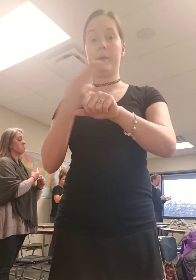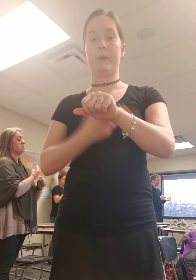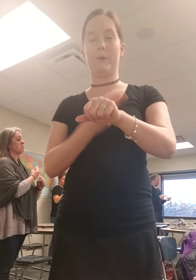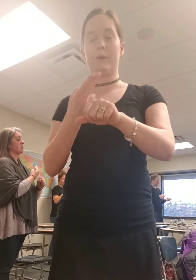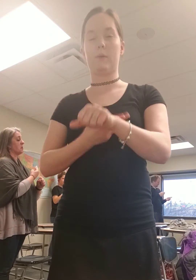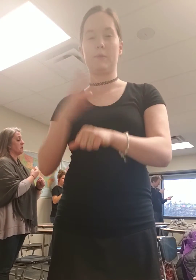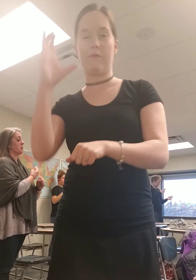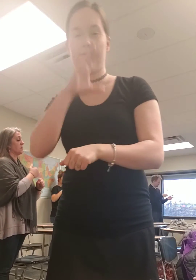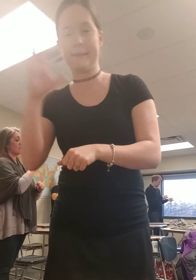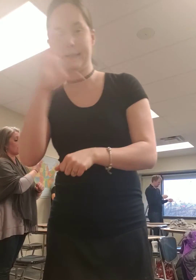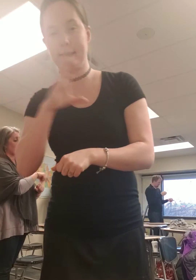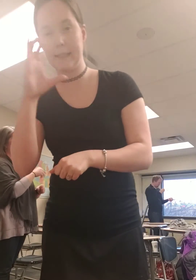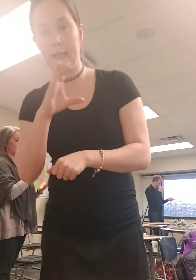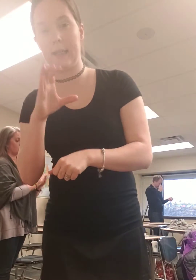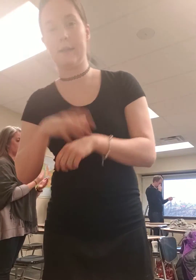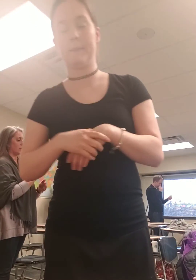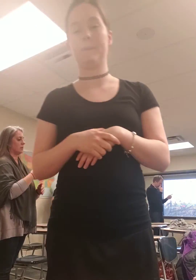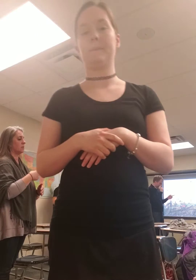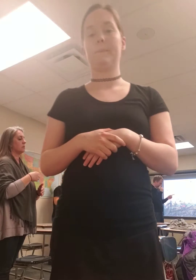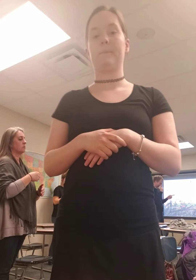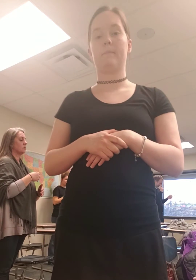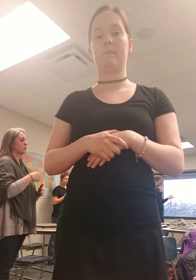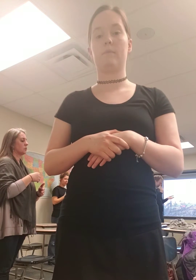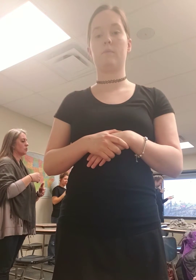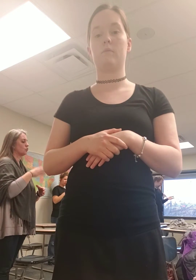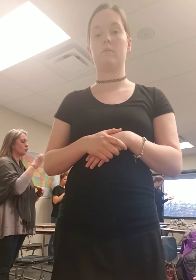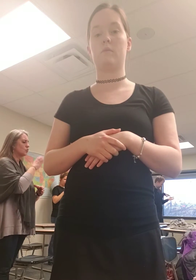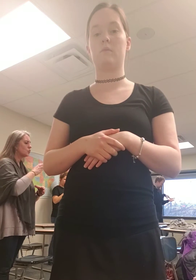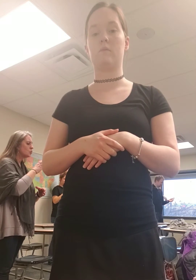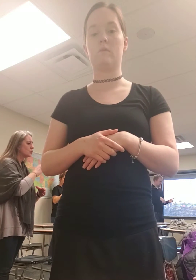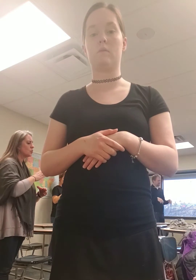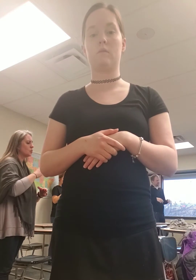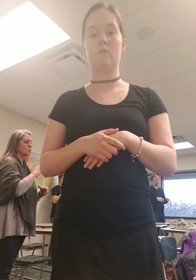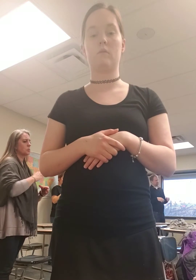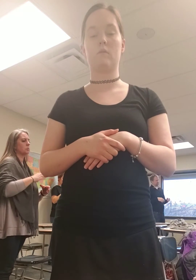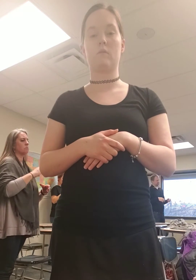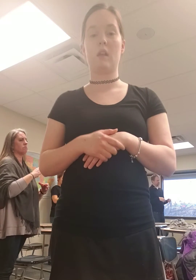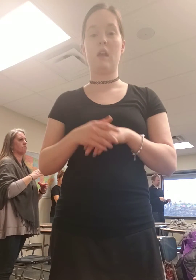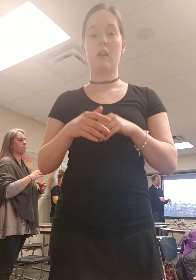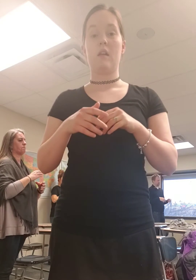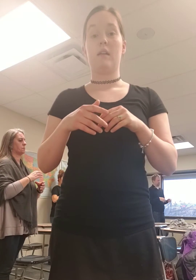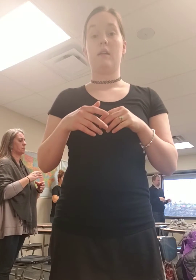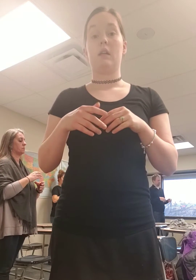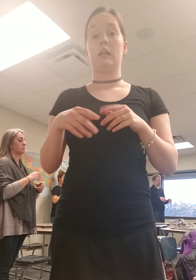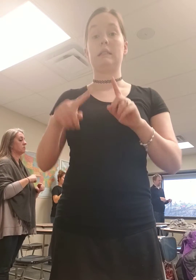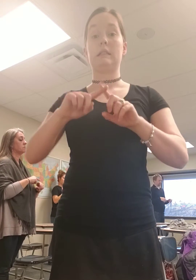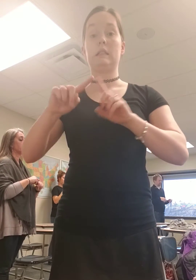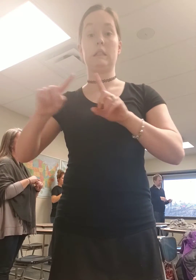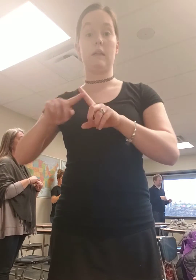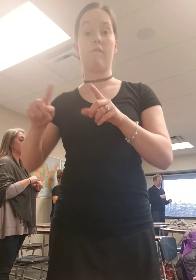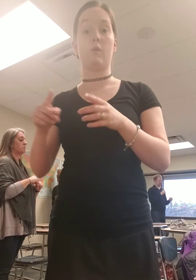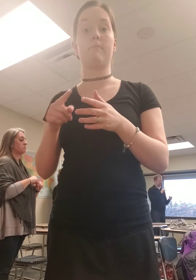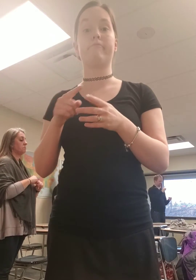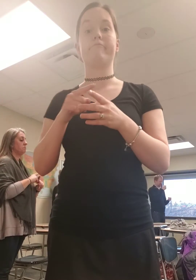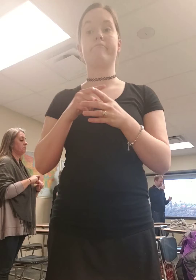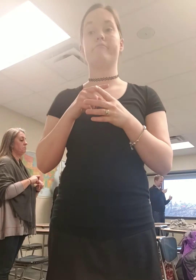investigation. And in our investigation today, we're going to have several different segments. First, when I pass out the task that we're going to work on,